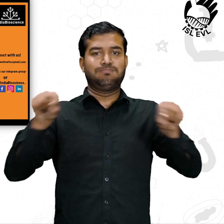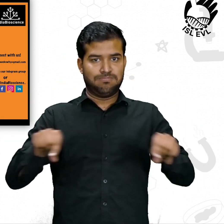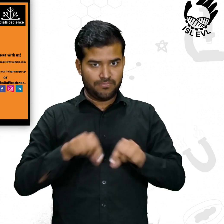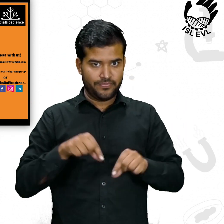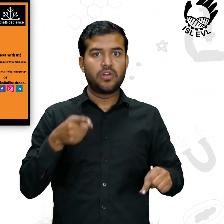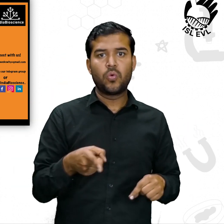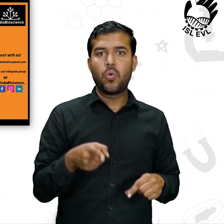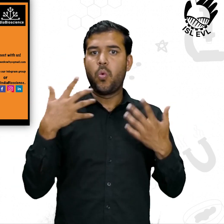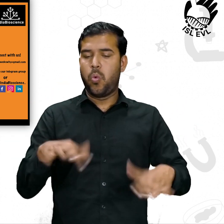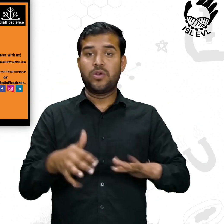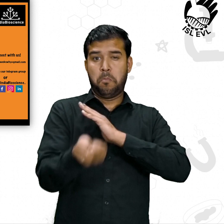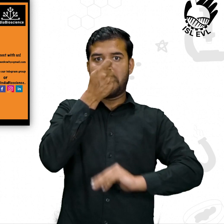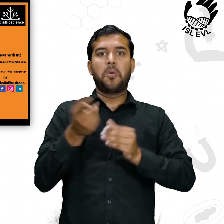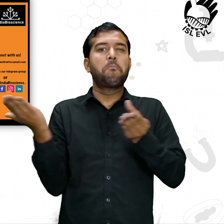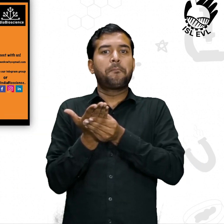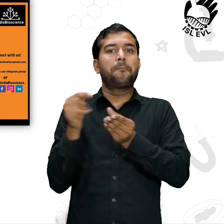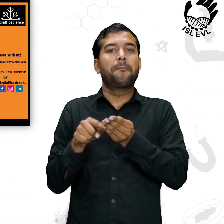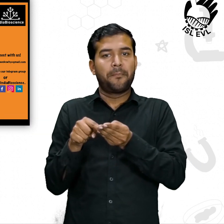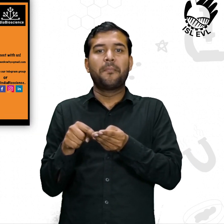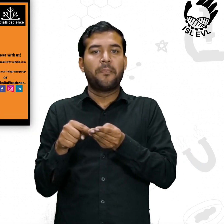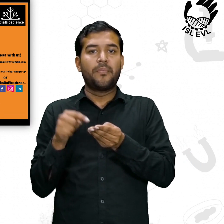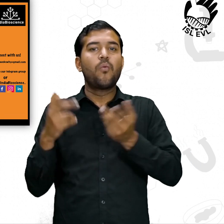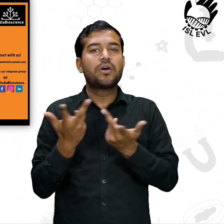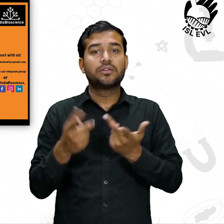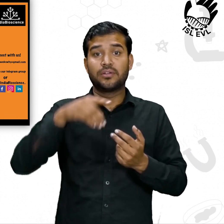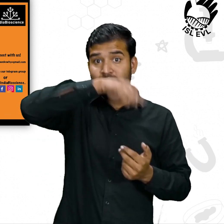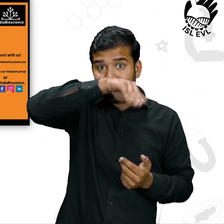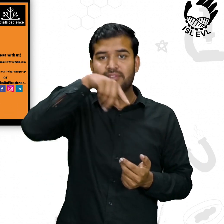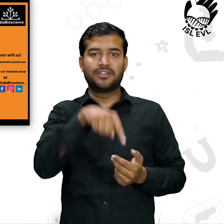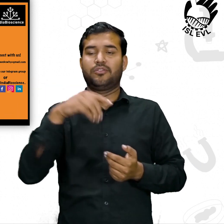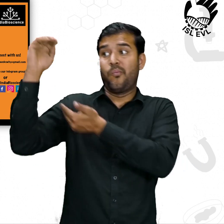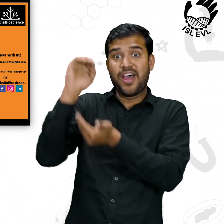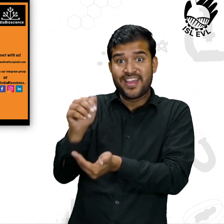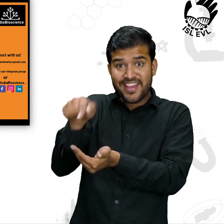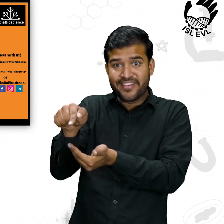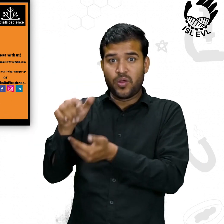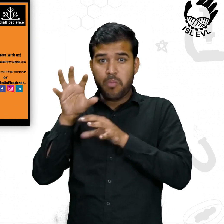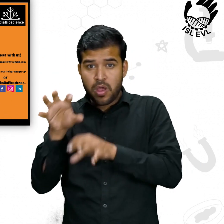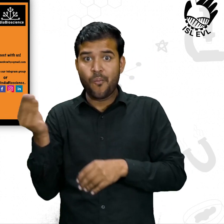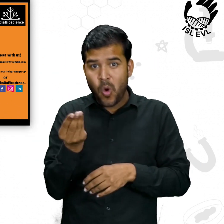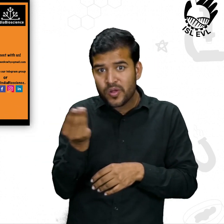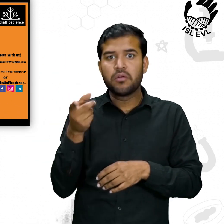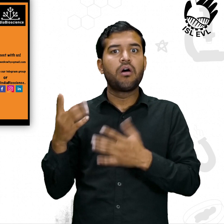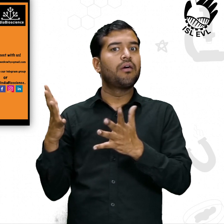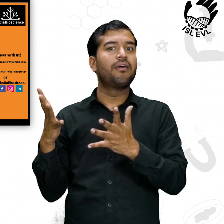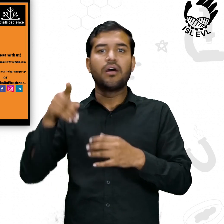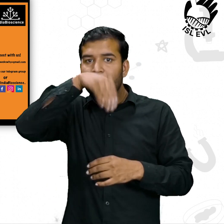that elephants only give birth to elephants? Why they don't give birth to dogs? That actually struck me. Like it has